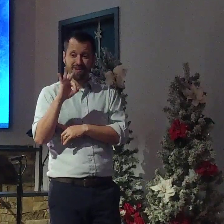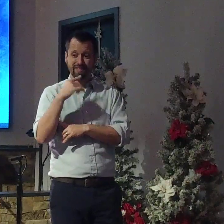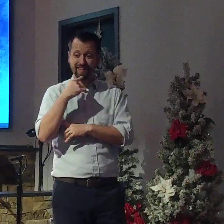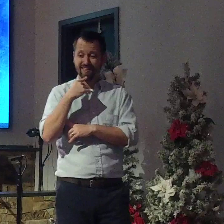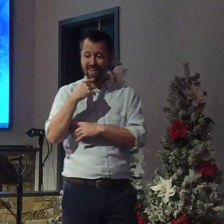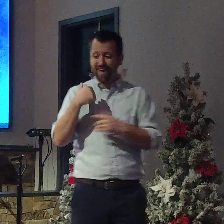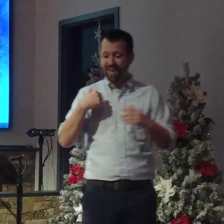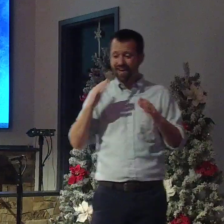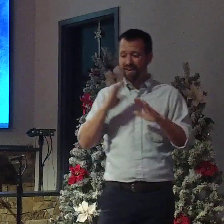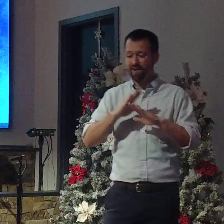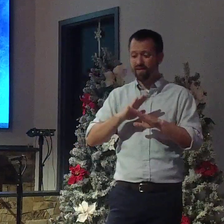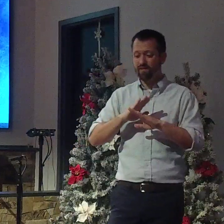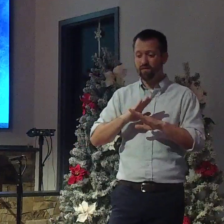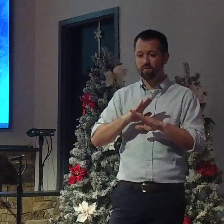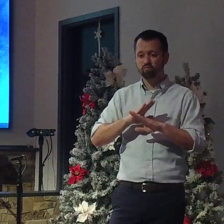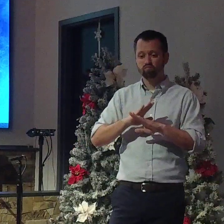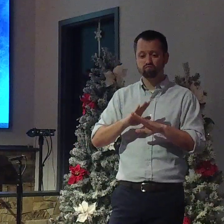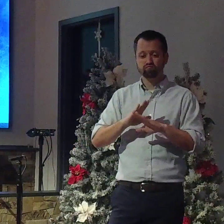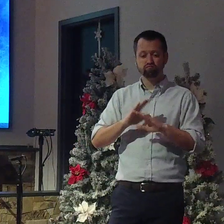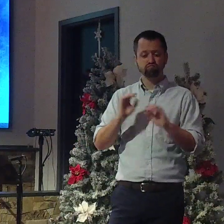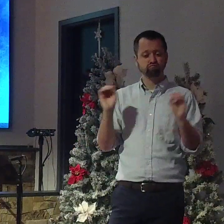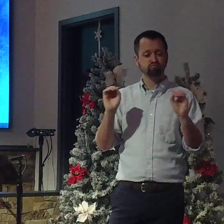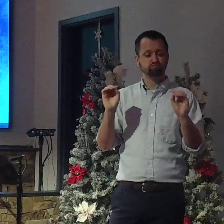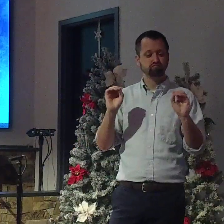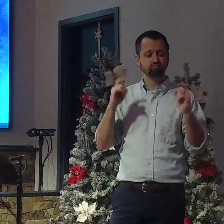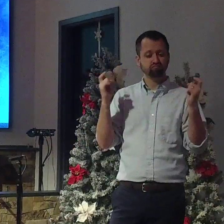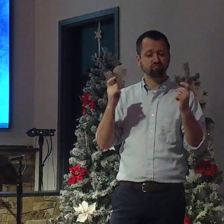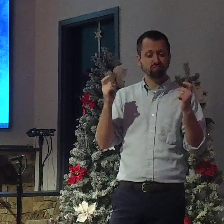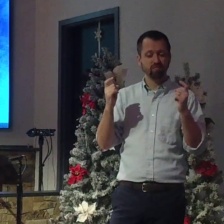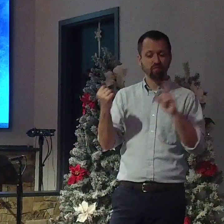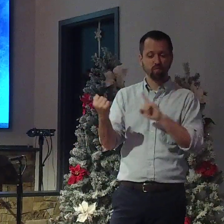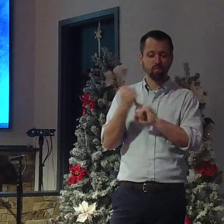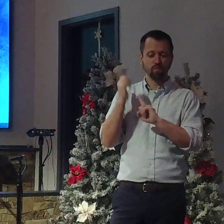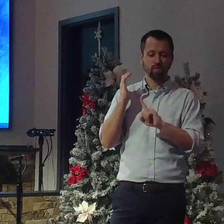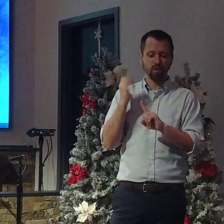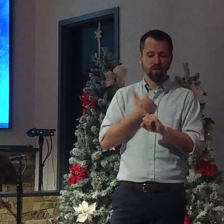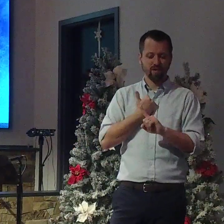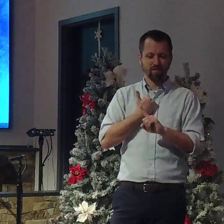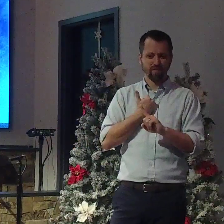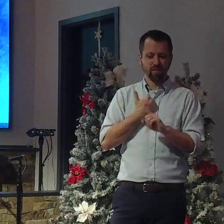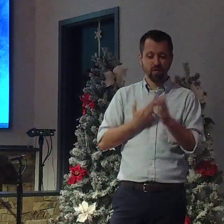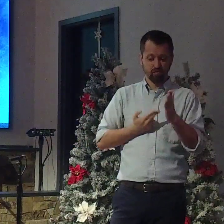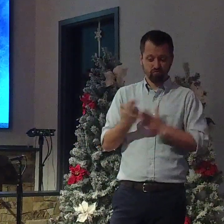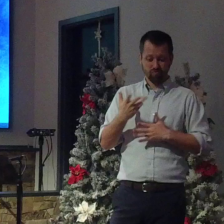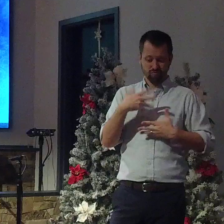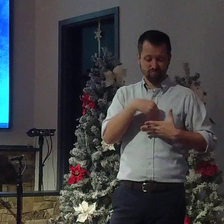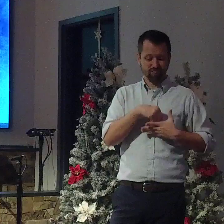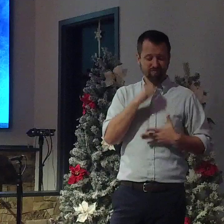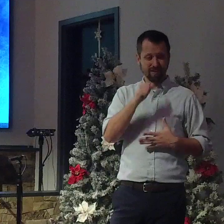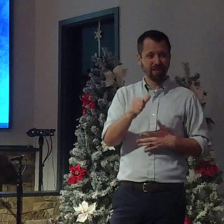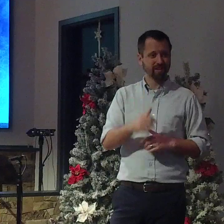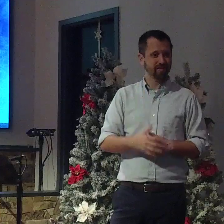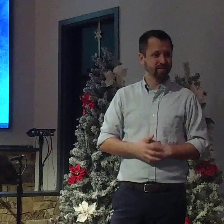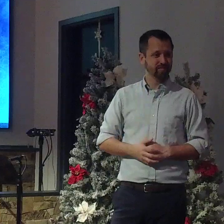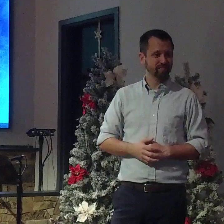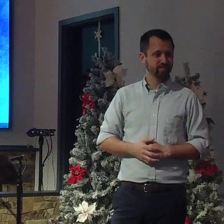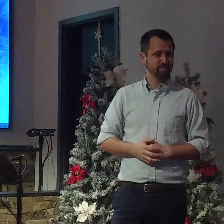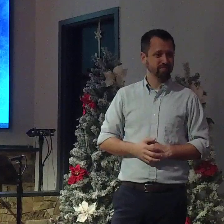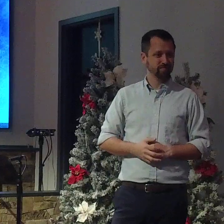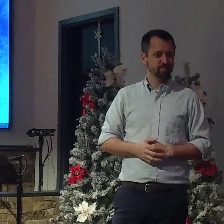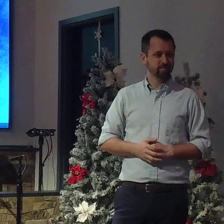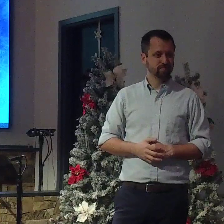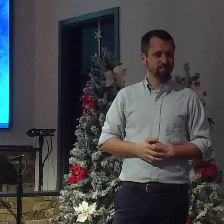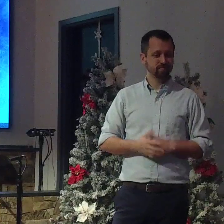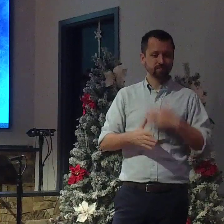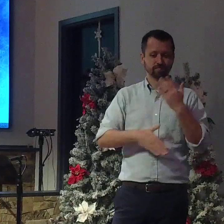you're a liar. If you steal something, you're a thief. Simply put, if you sin, you are a sinner. And